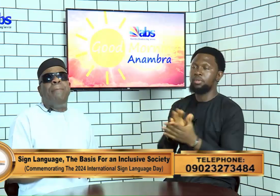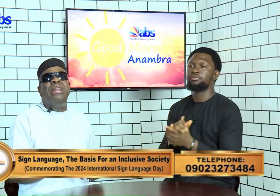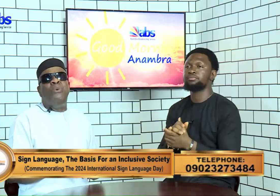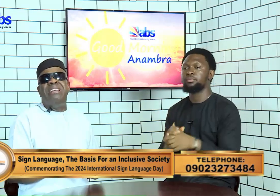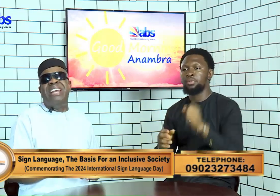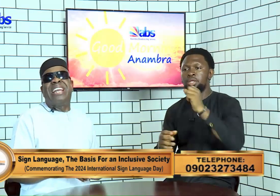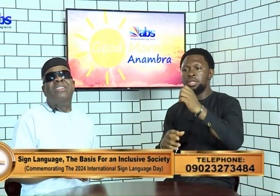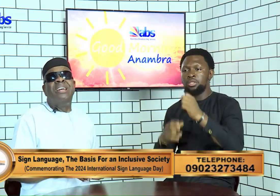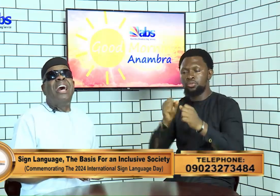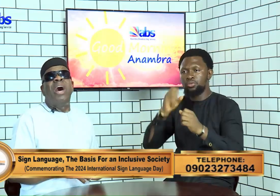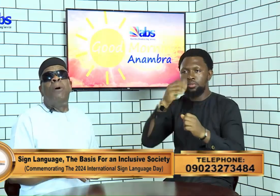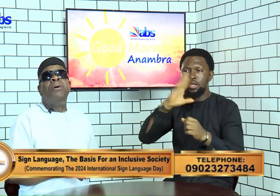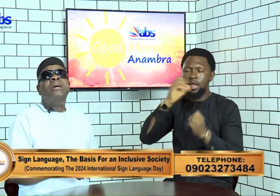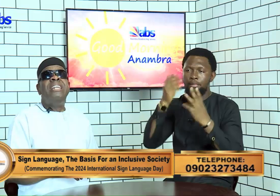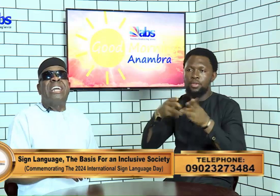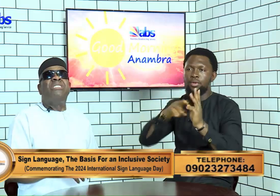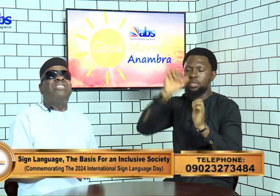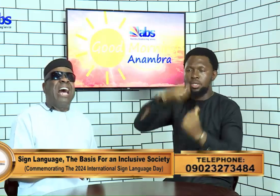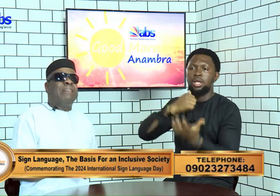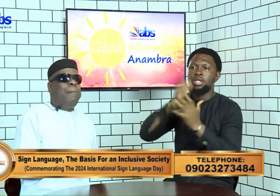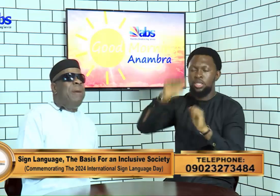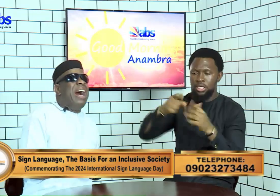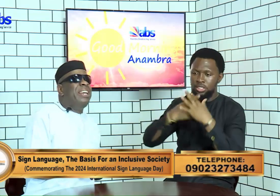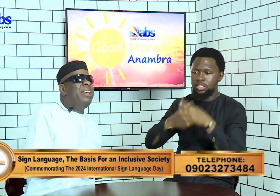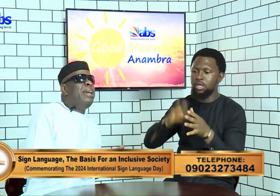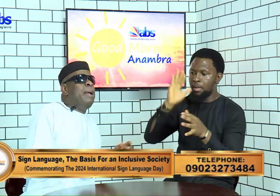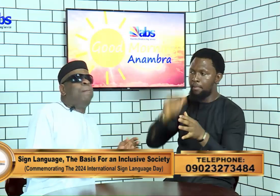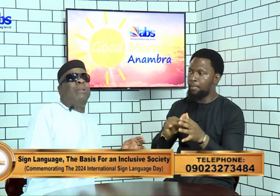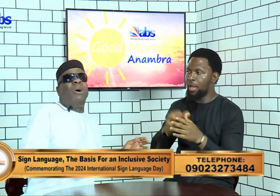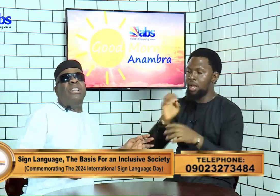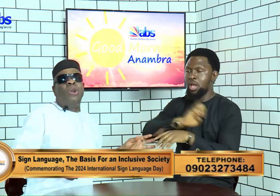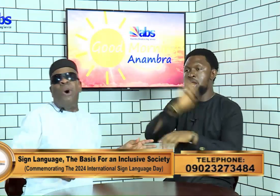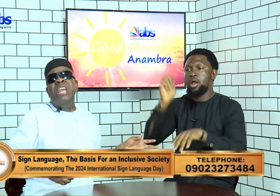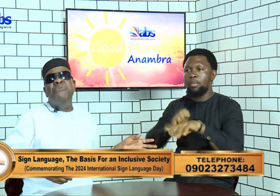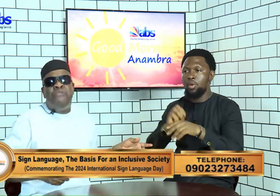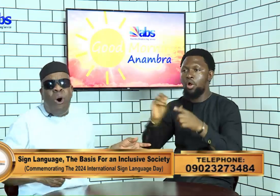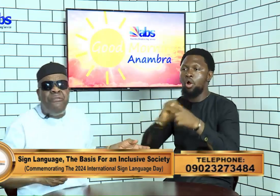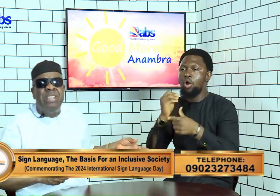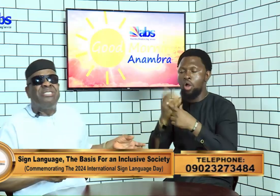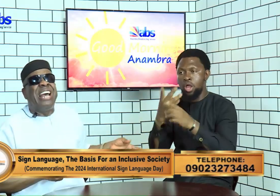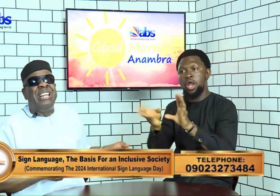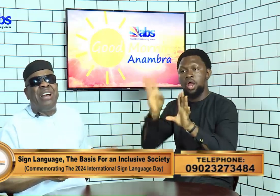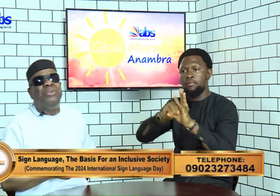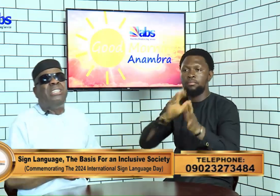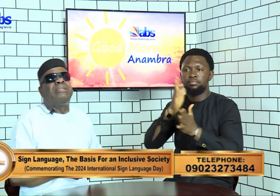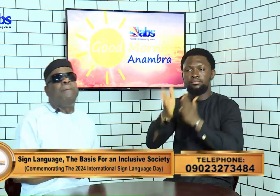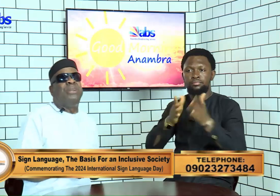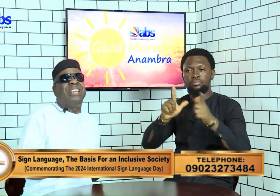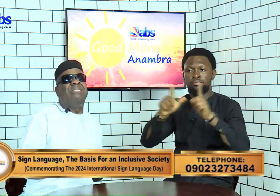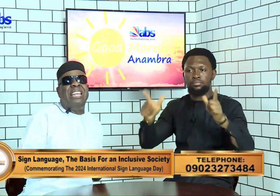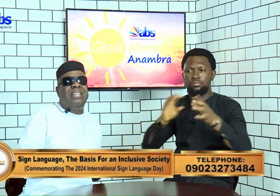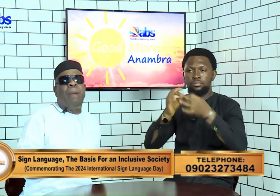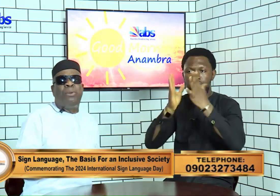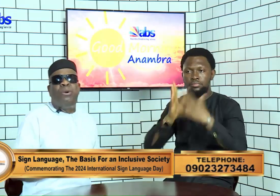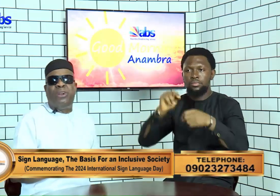there are many ways they can help. They can start by employing or involving sign language